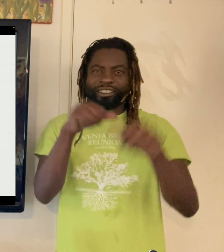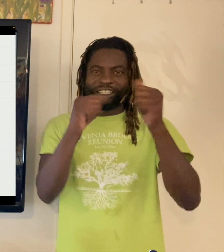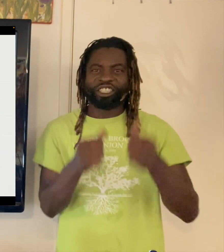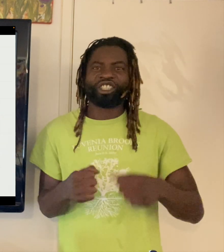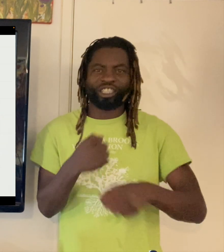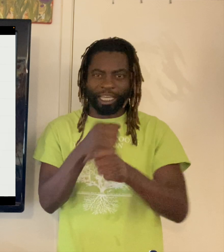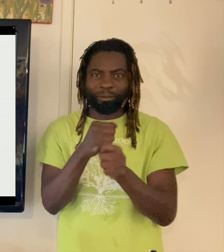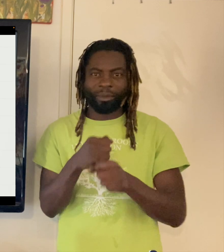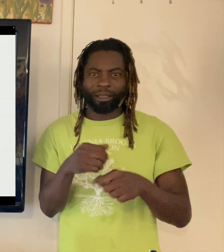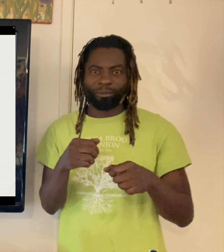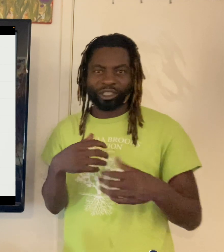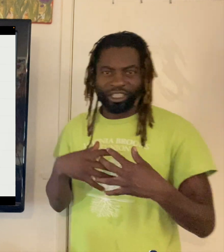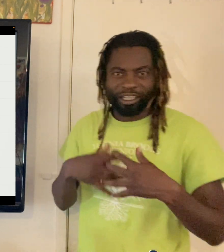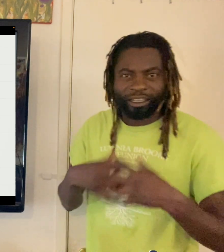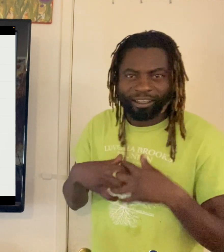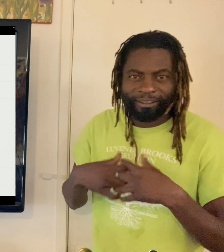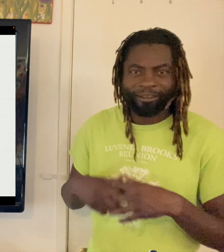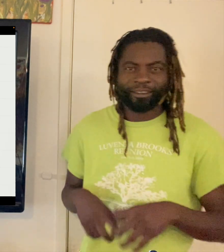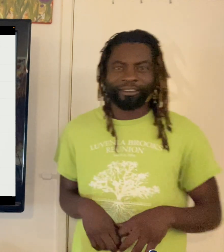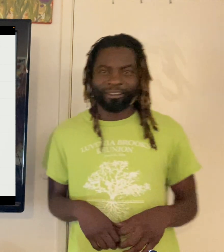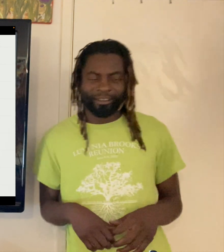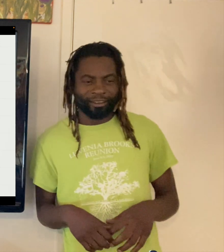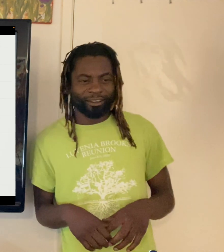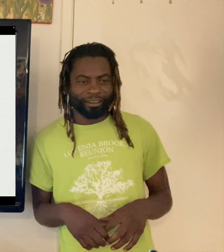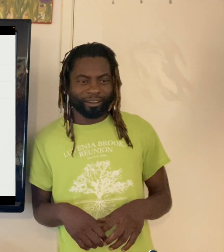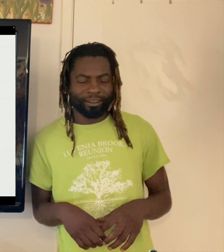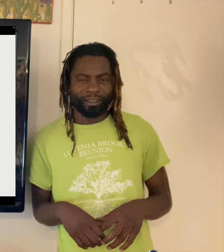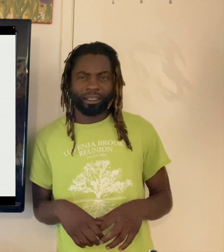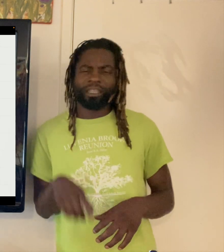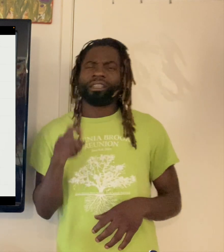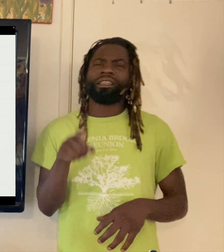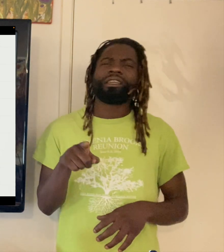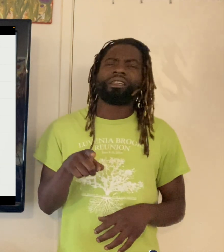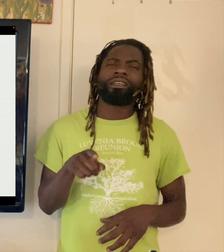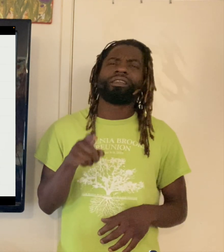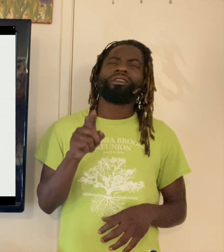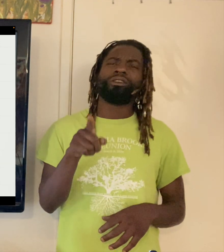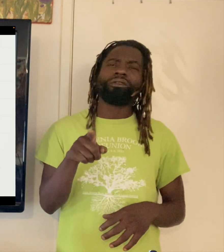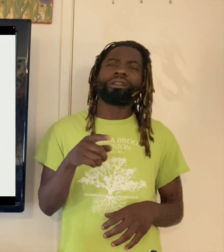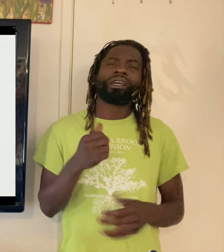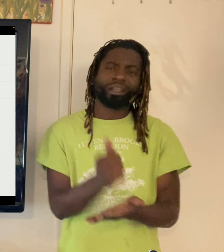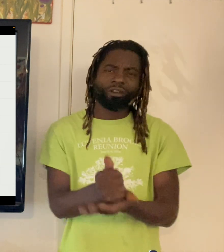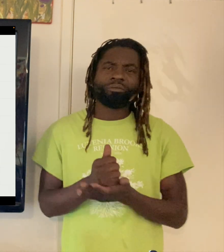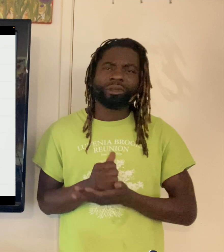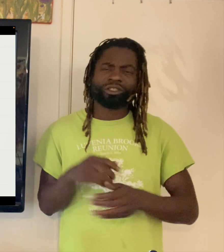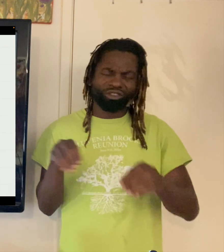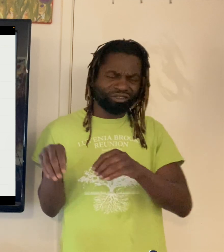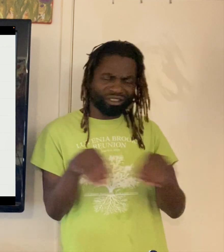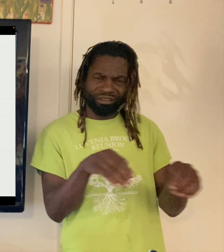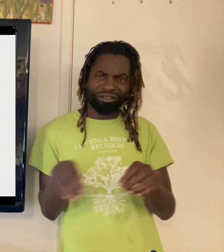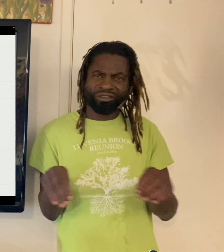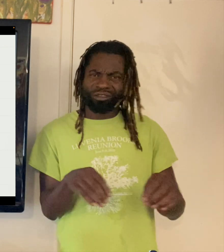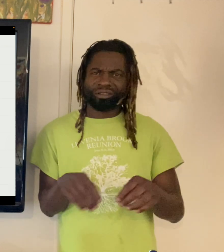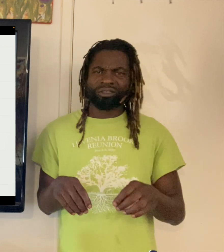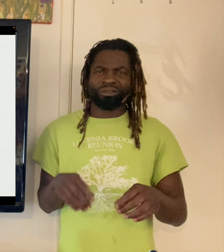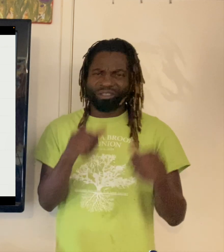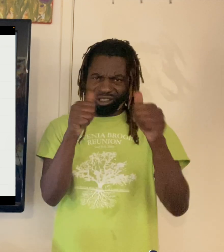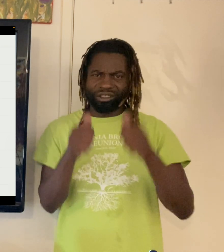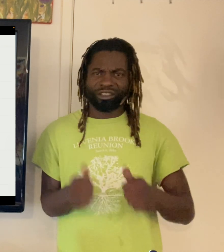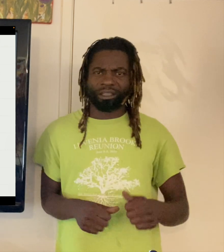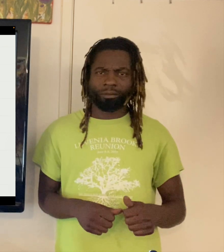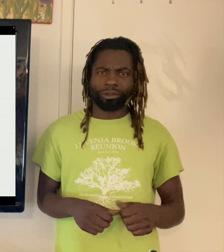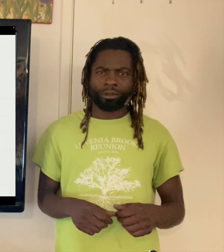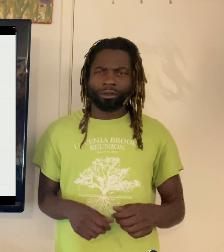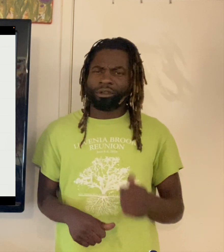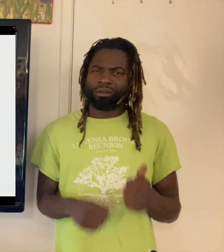The ShapeMaker 17 1/2 will make some shapes for us, but I need you to help me sort them. You can tell me